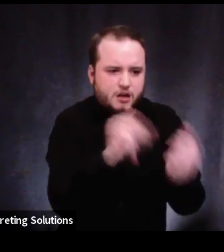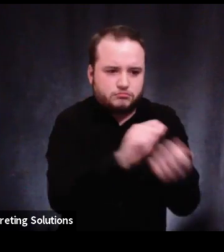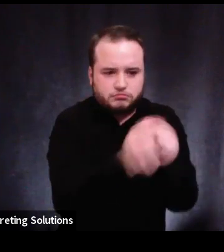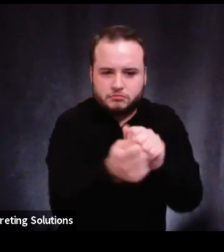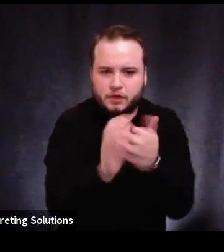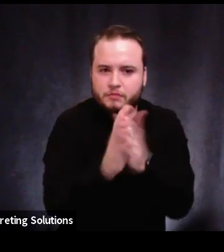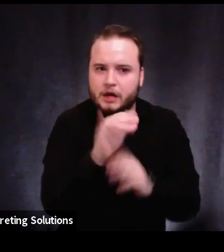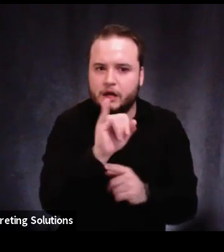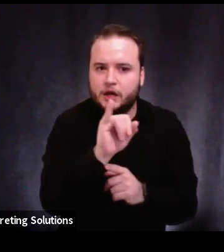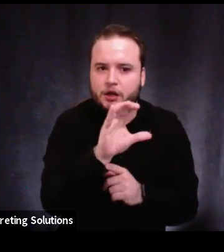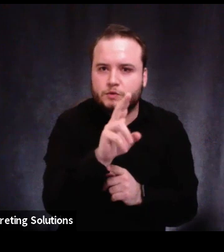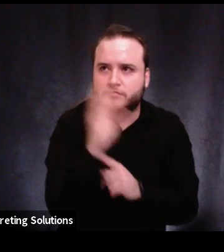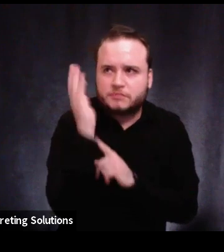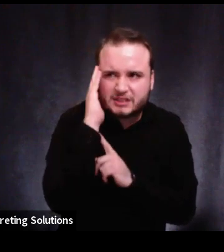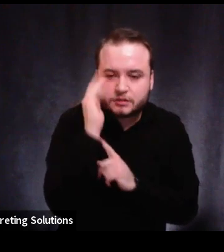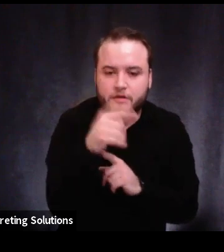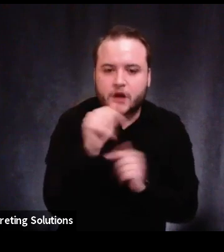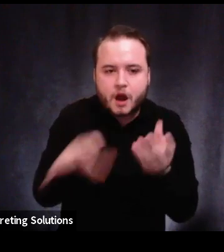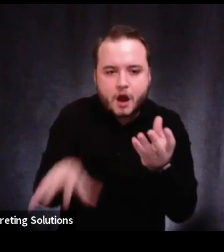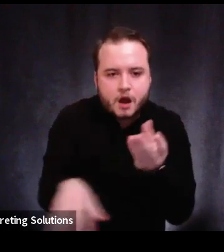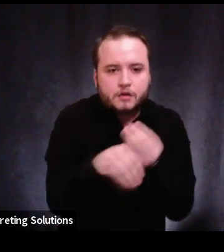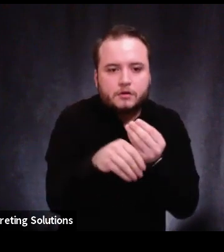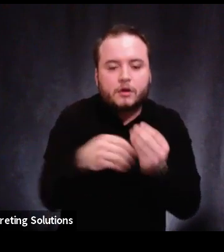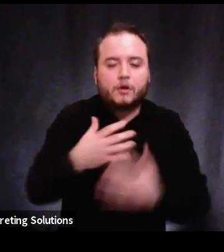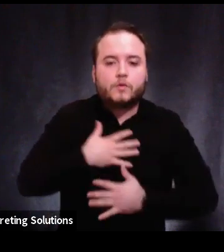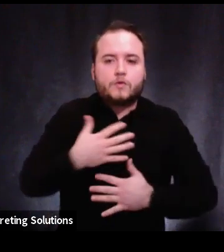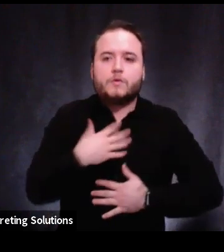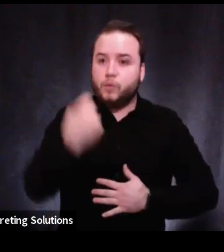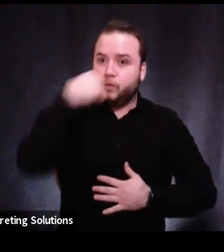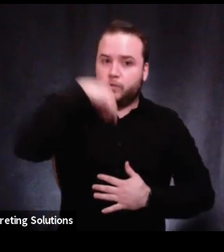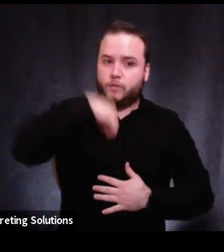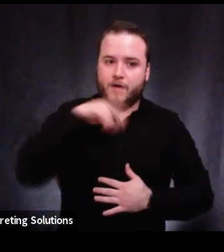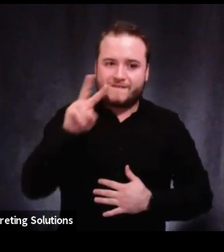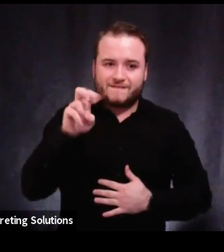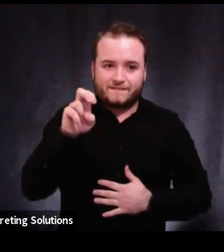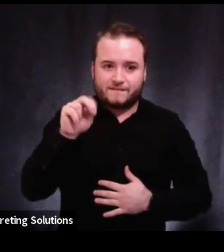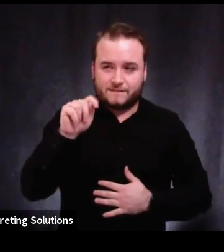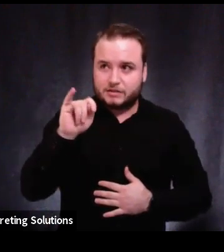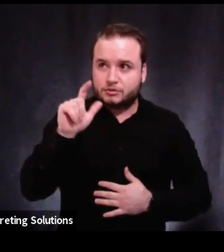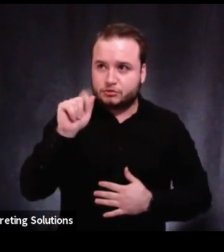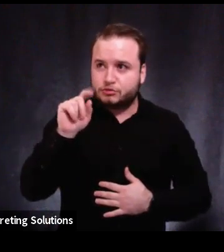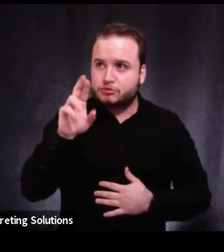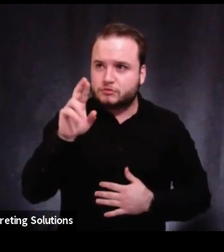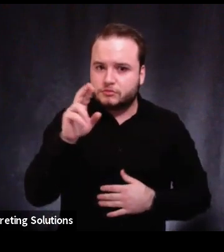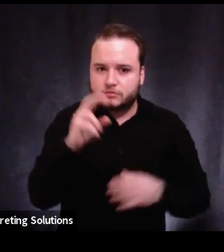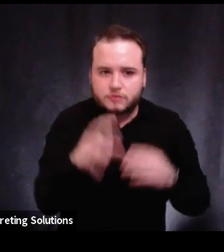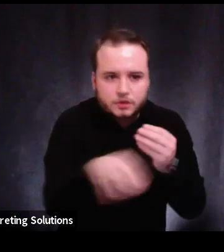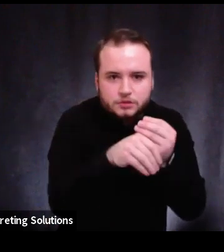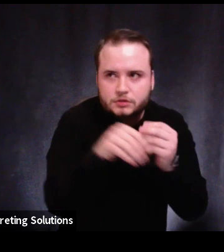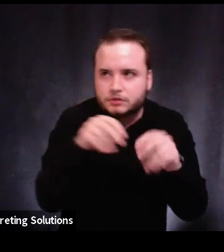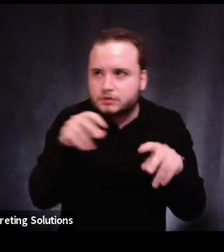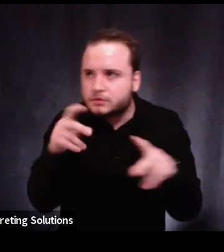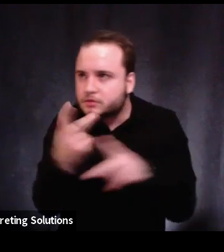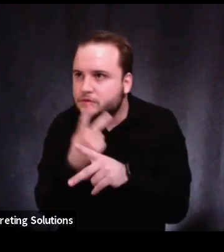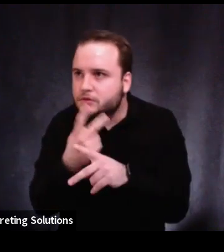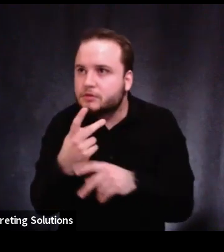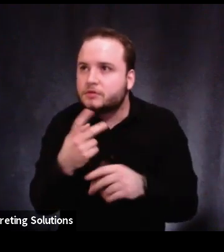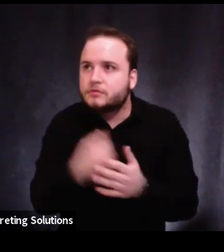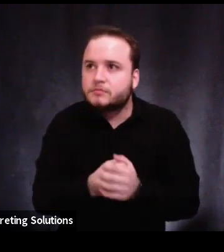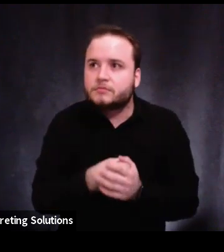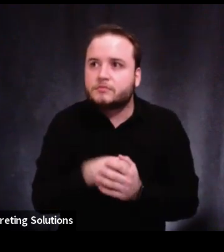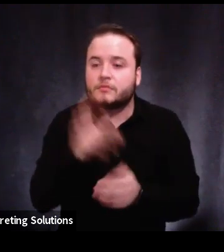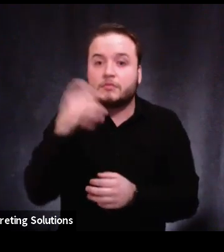the assumption that, of course, not all of the ventilators or the ICU capacity is going to be used for COVID cases. So I think the model